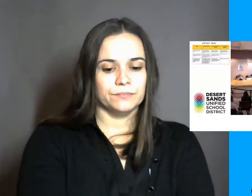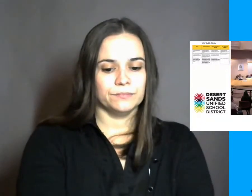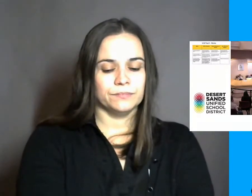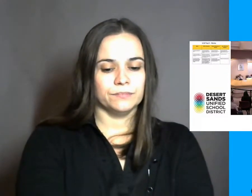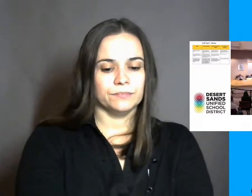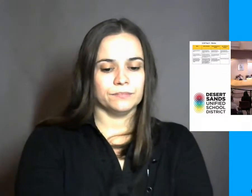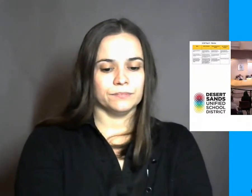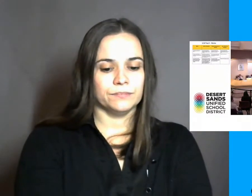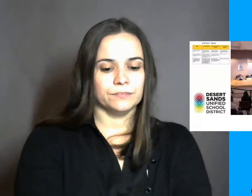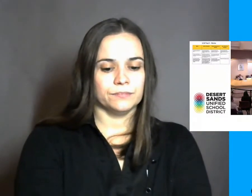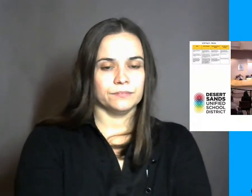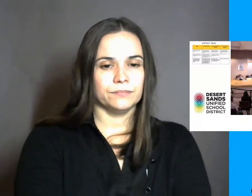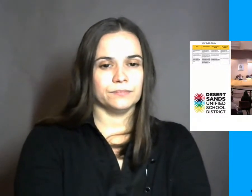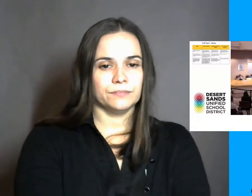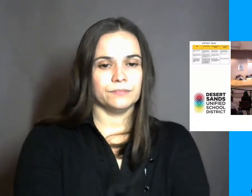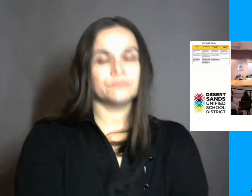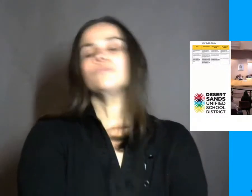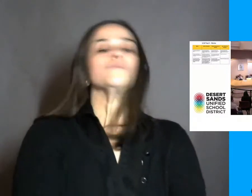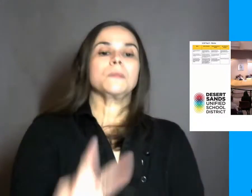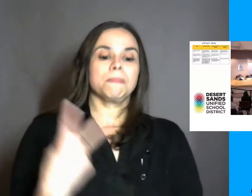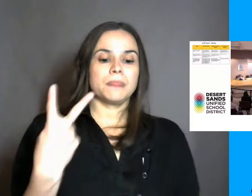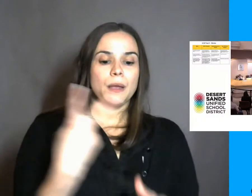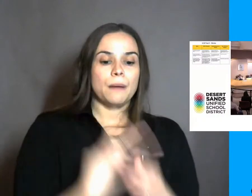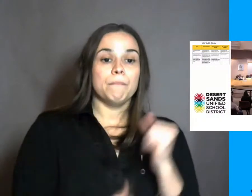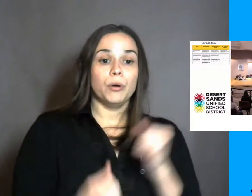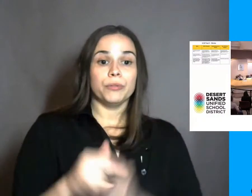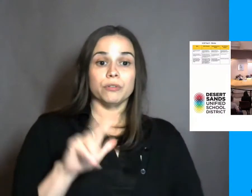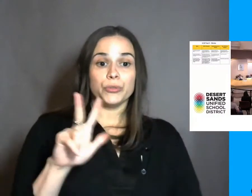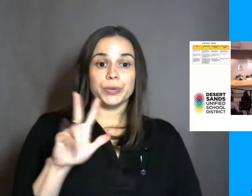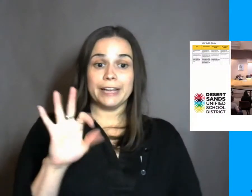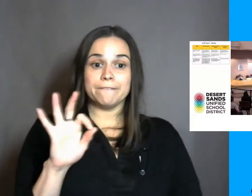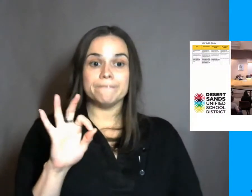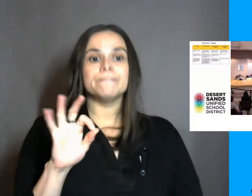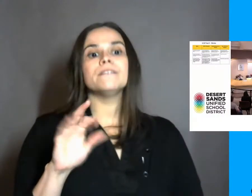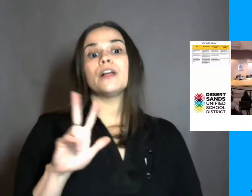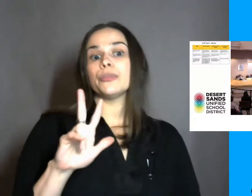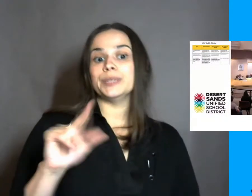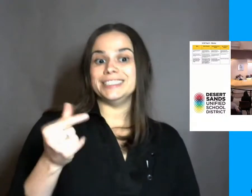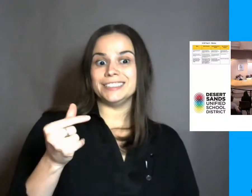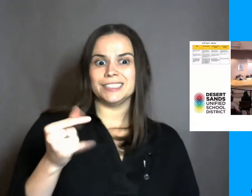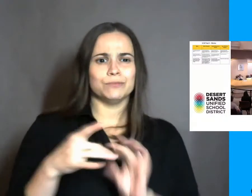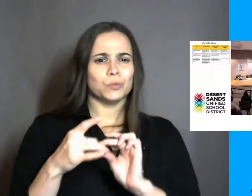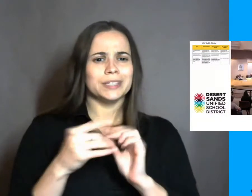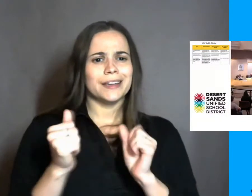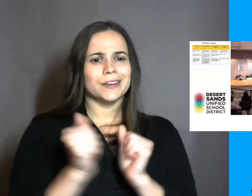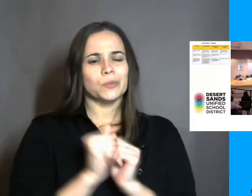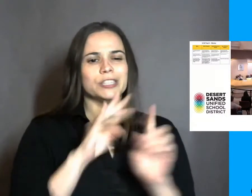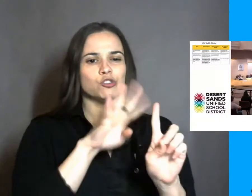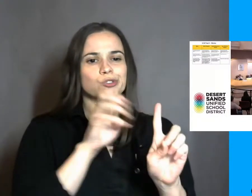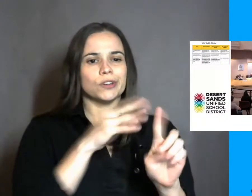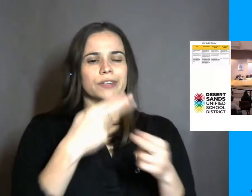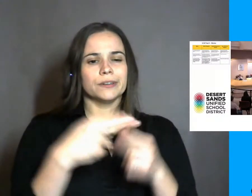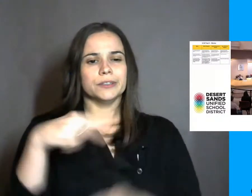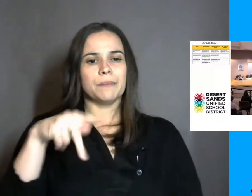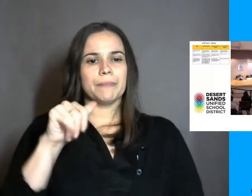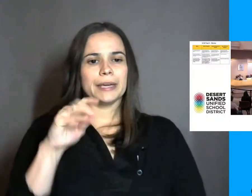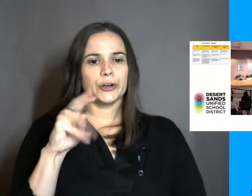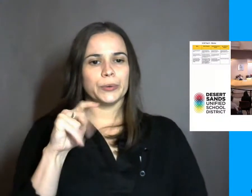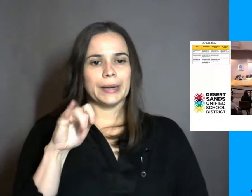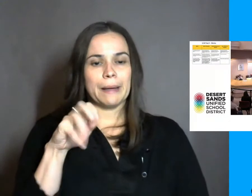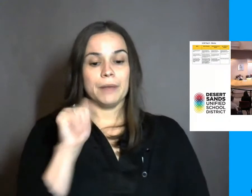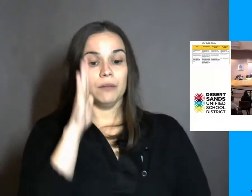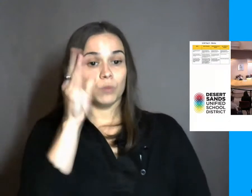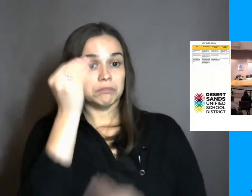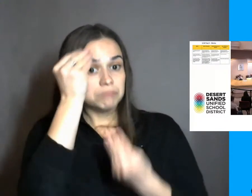Both 3F and 3G are related to our panorama surveys that provide information on the culture and